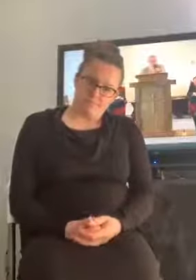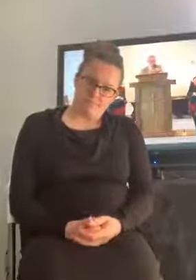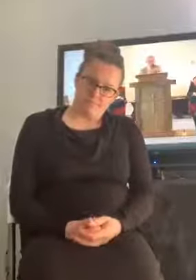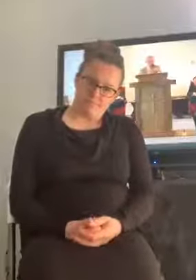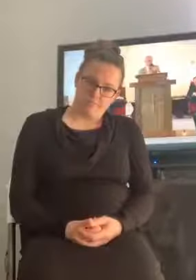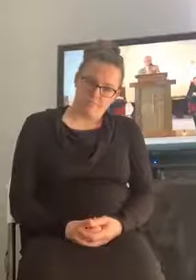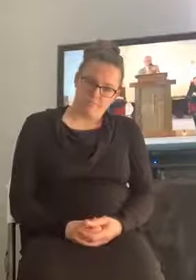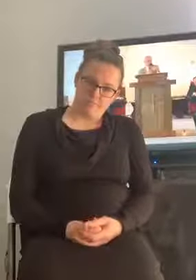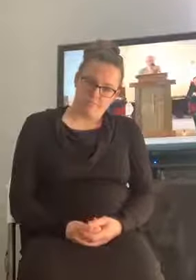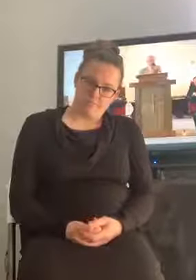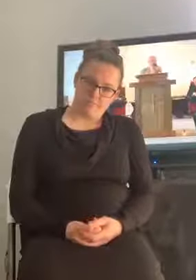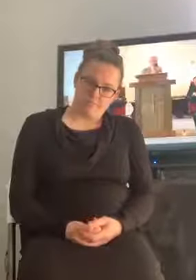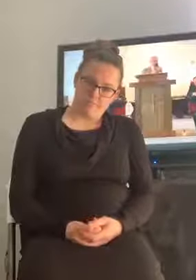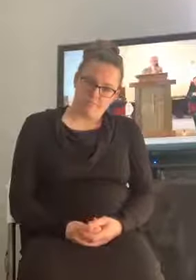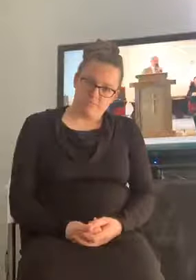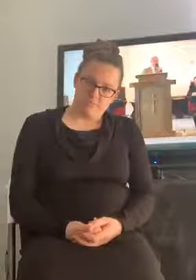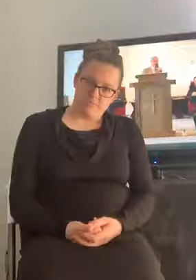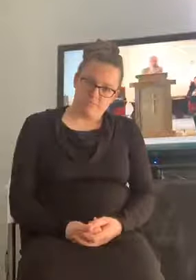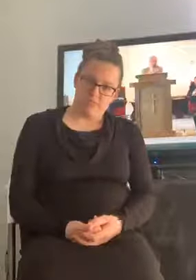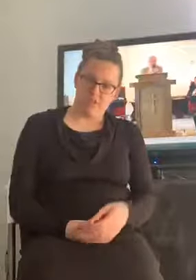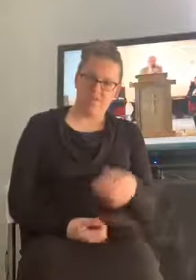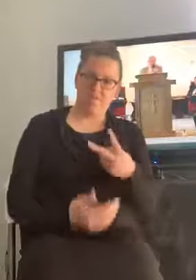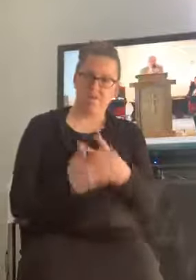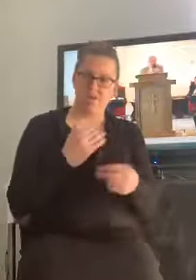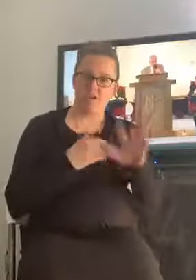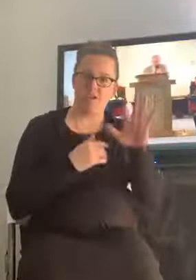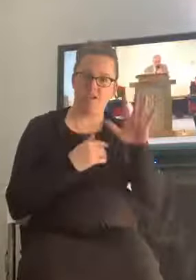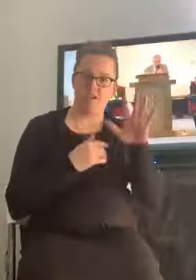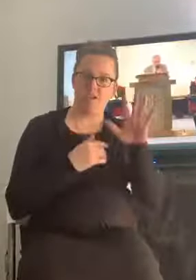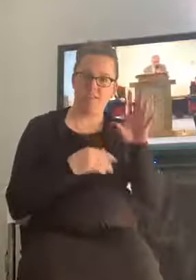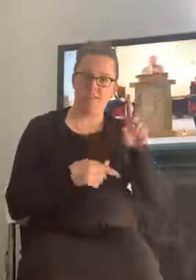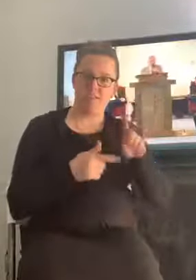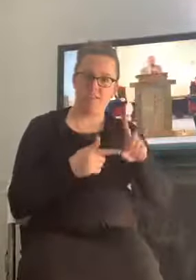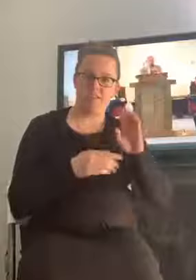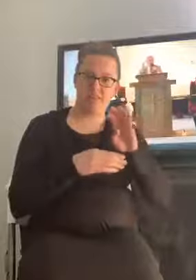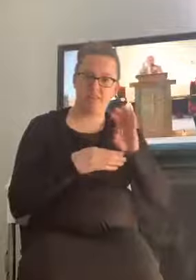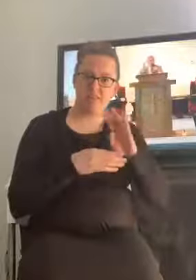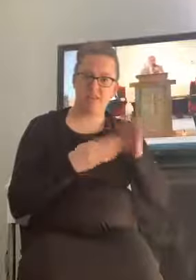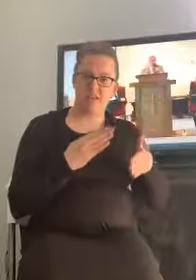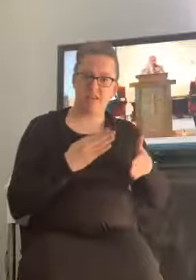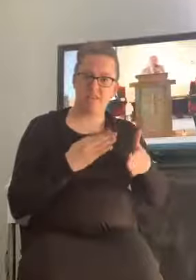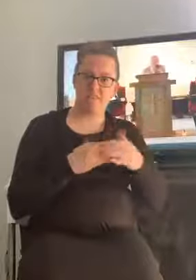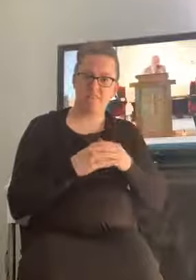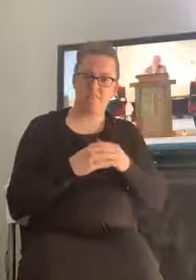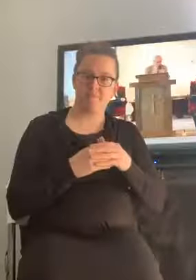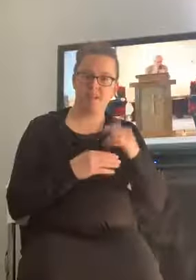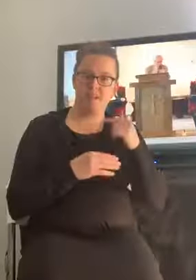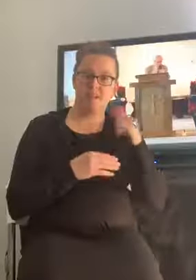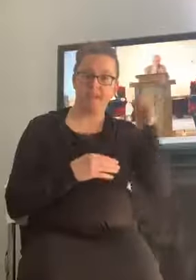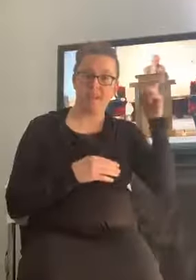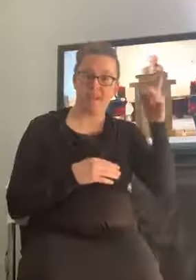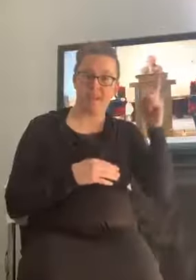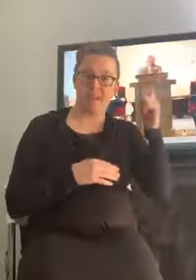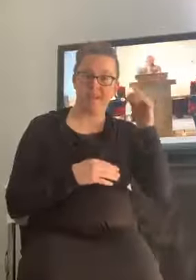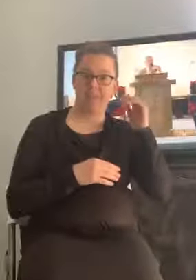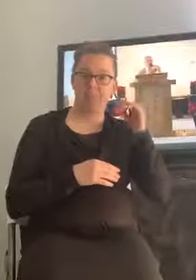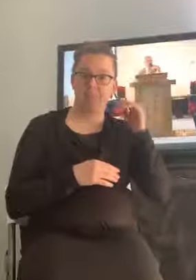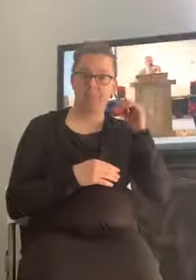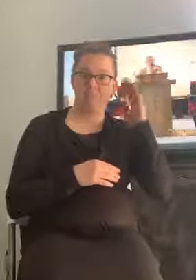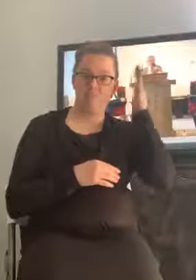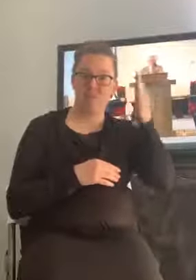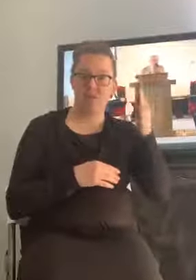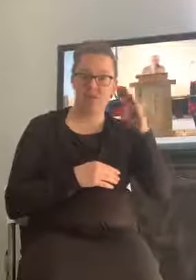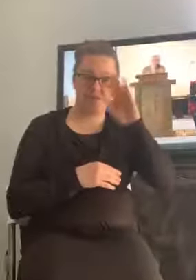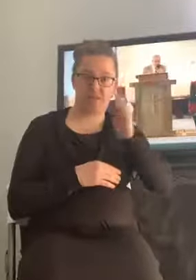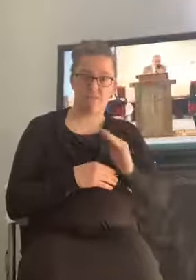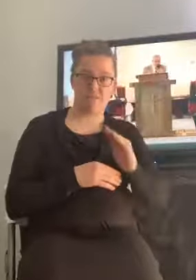what I want to establish. Verse 5, the latter part of that verse says, I will never leave thee